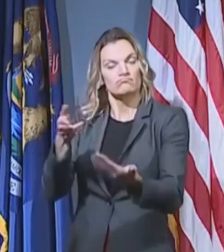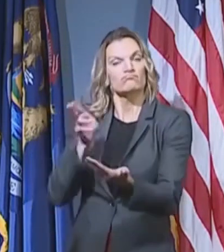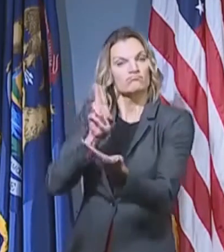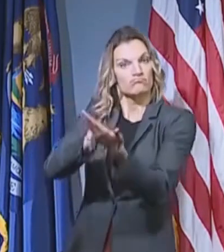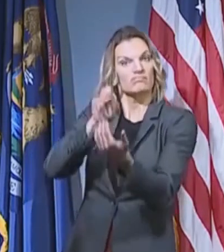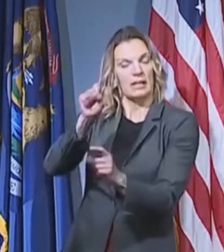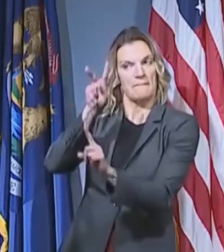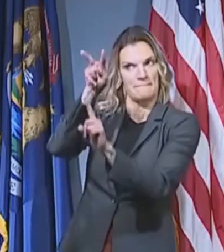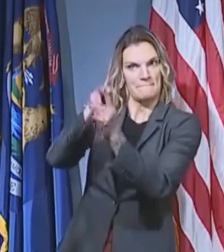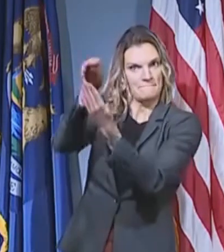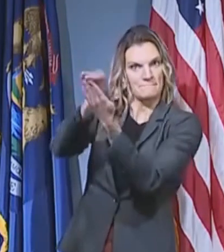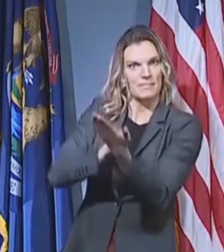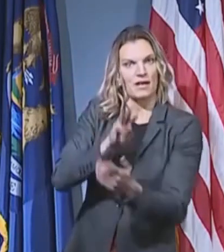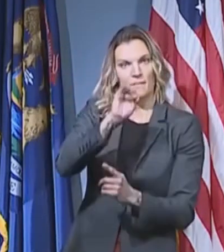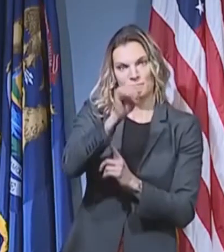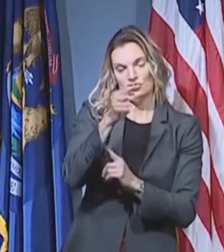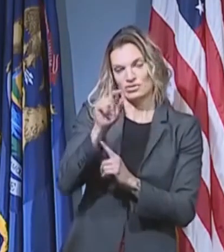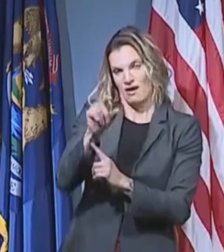is